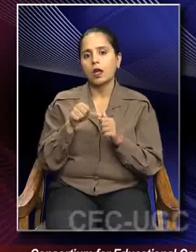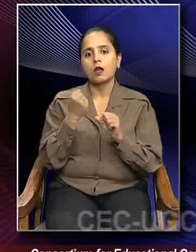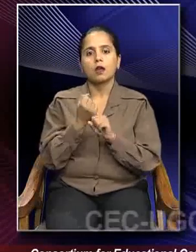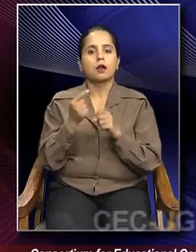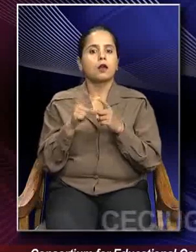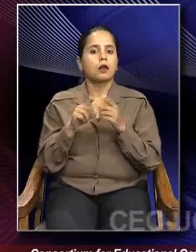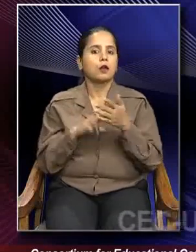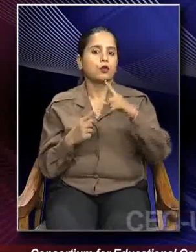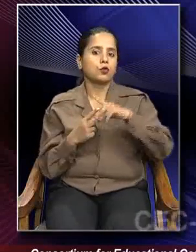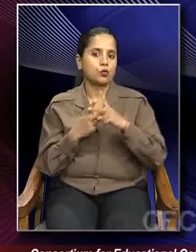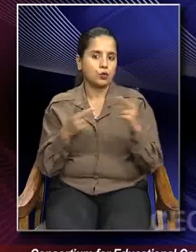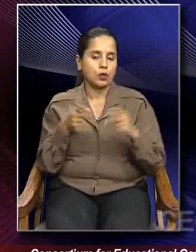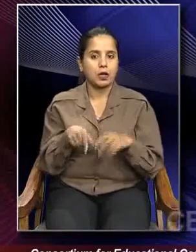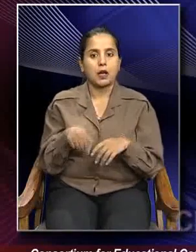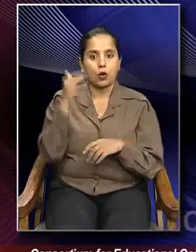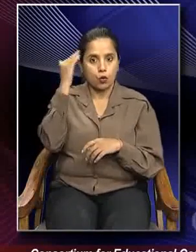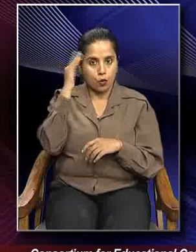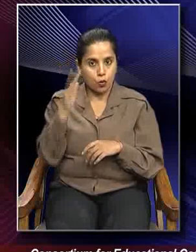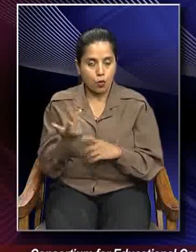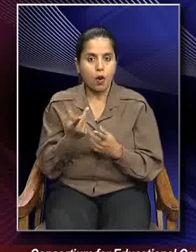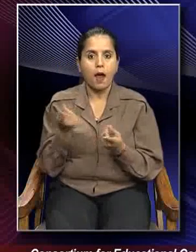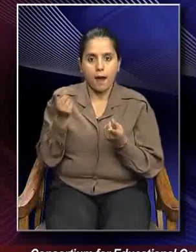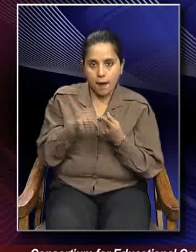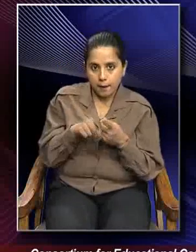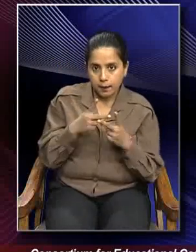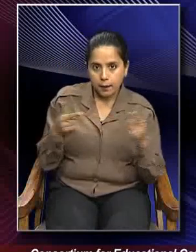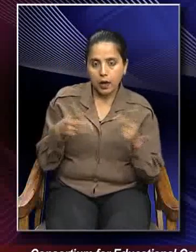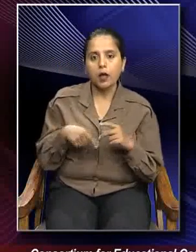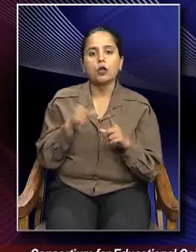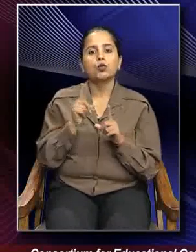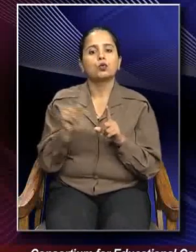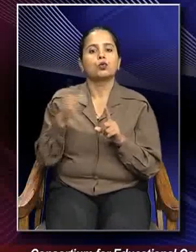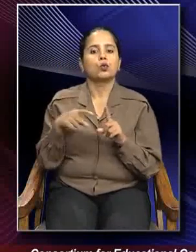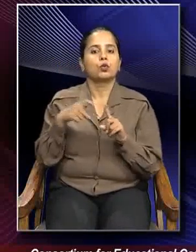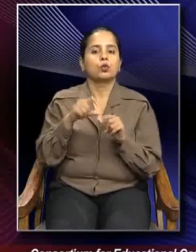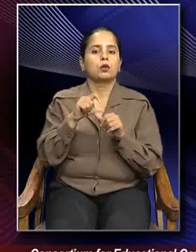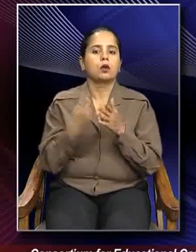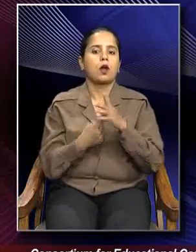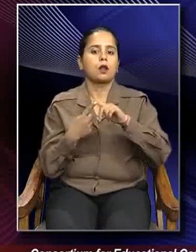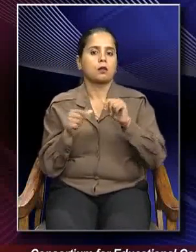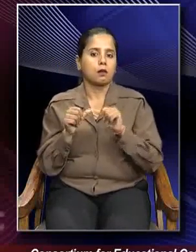is Gyata, Bhokta and Karta.